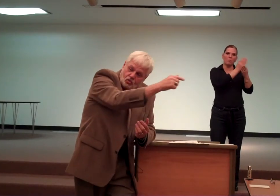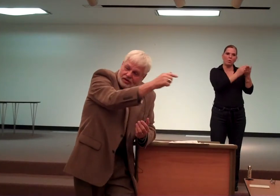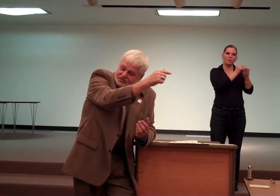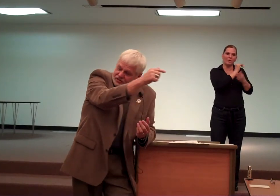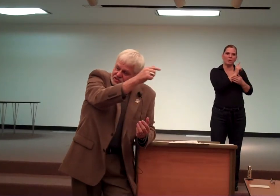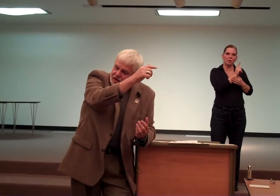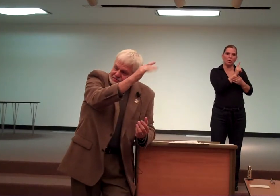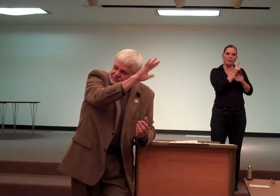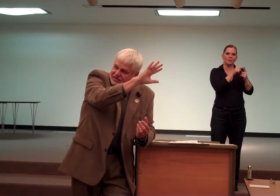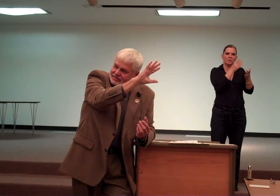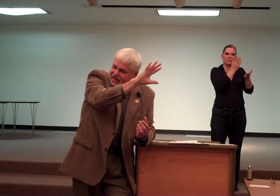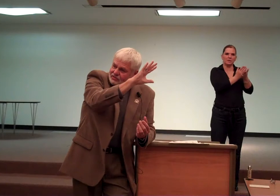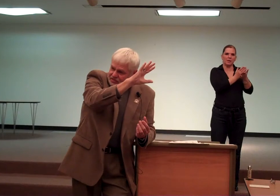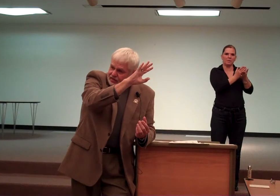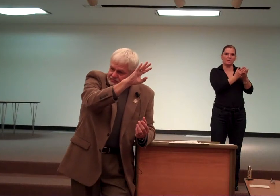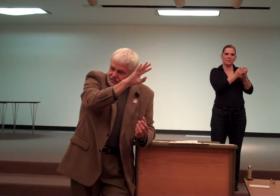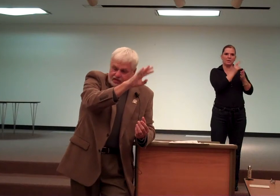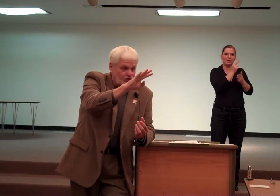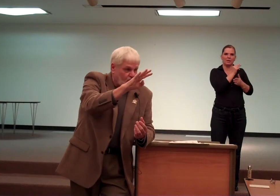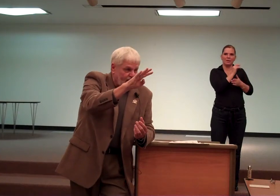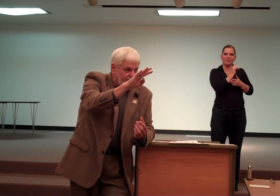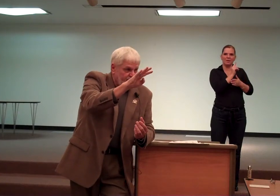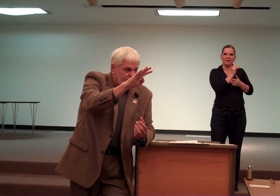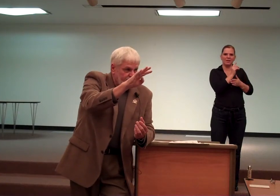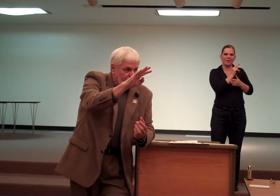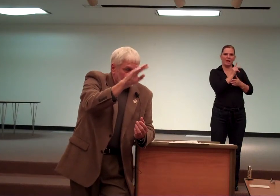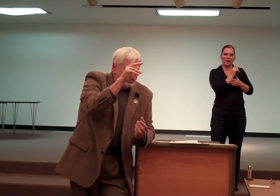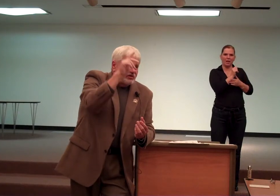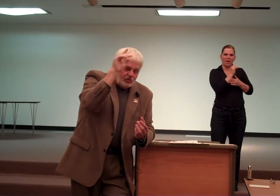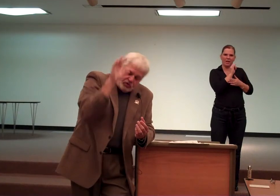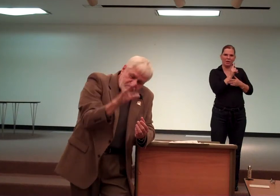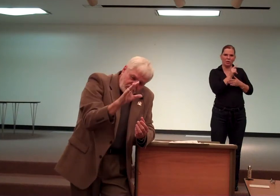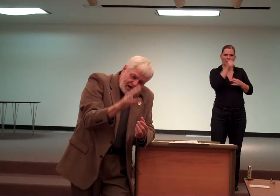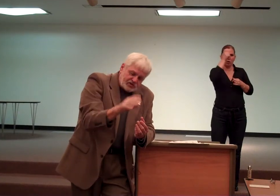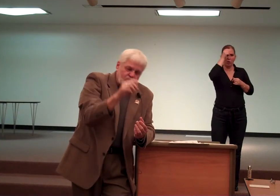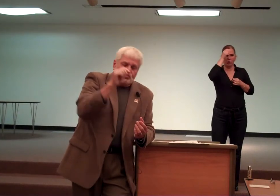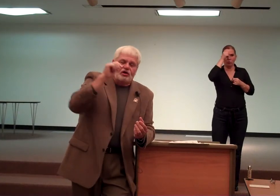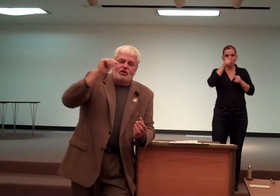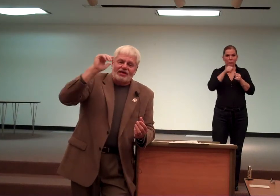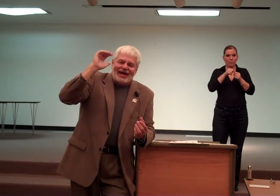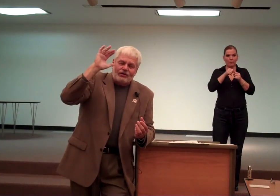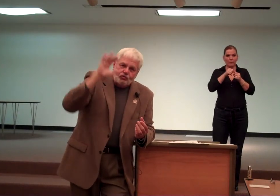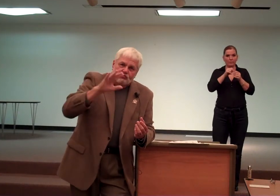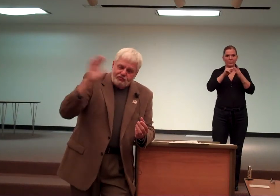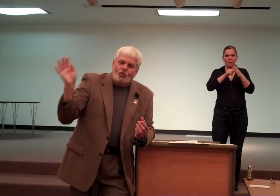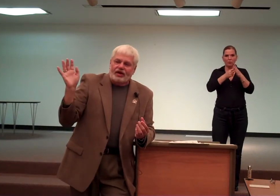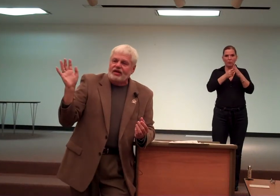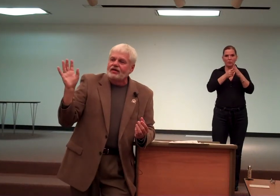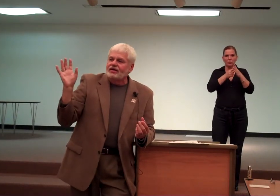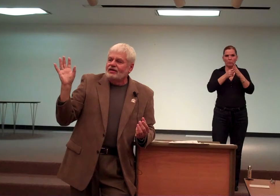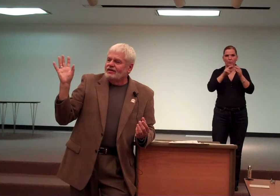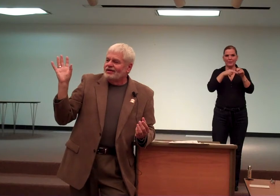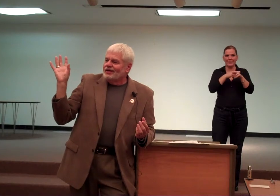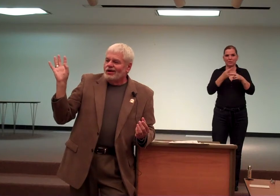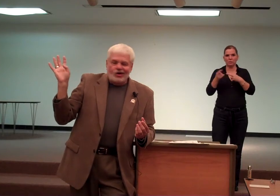of Illinois till it stops in Vandalia, Illinois. Remember, the original national road and Route